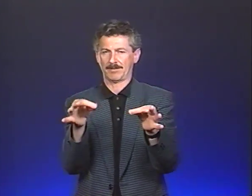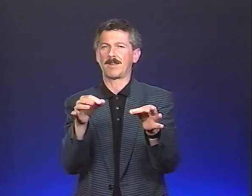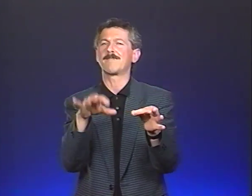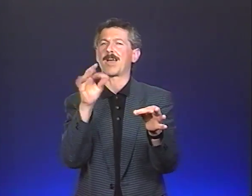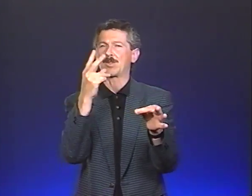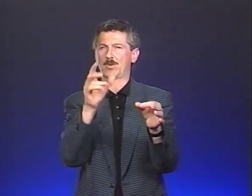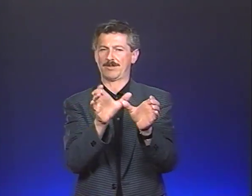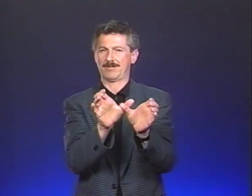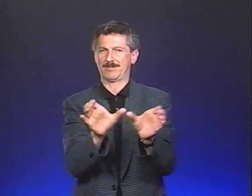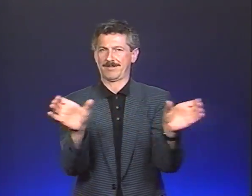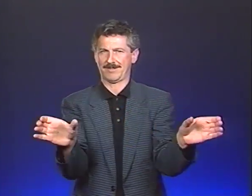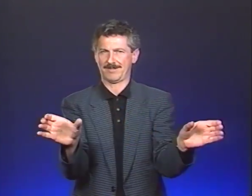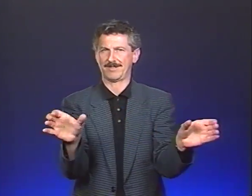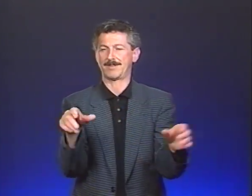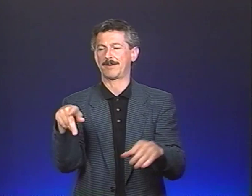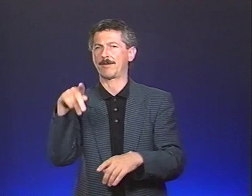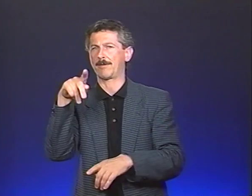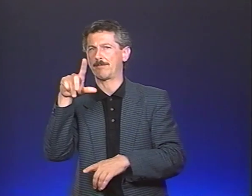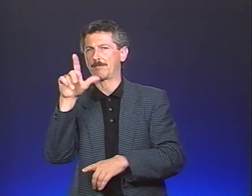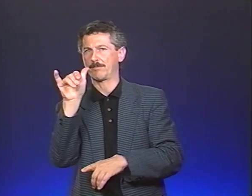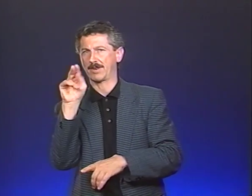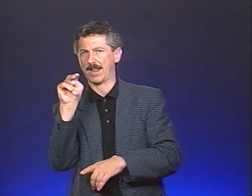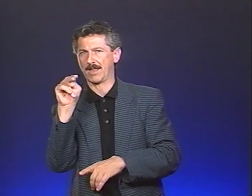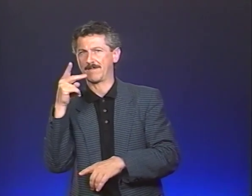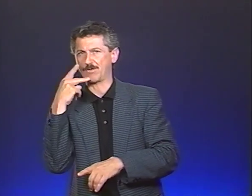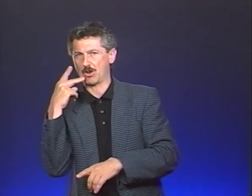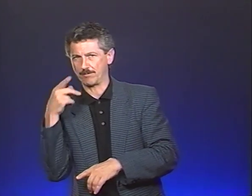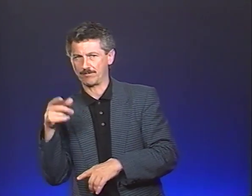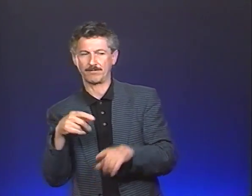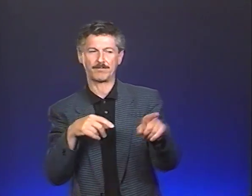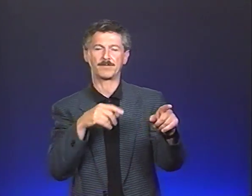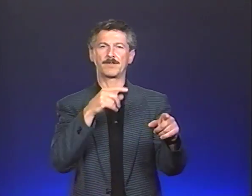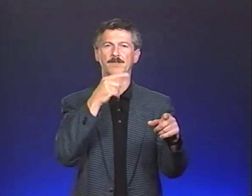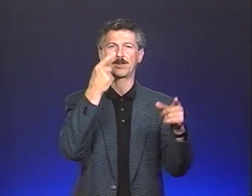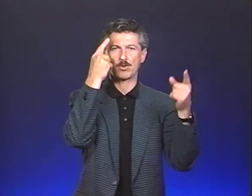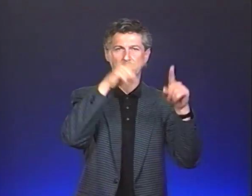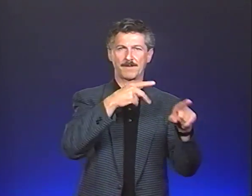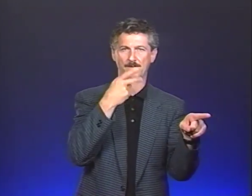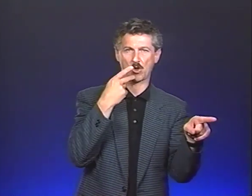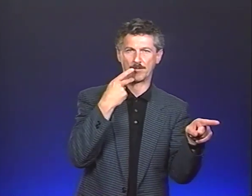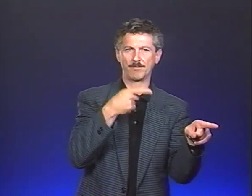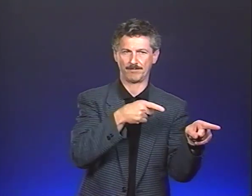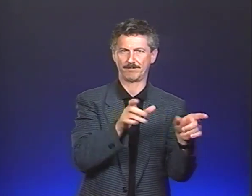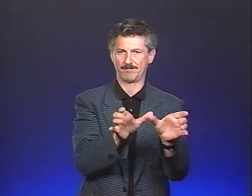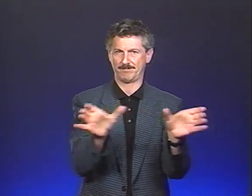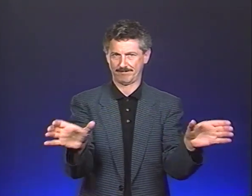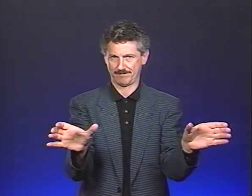sentences. There are two categories of simple sentences, those with plain verbs and those with agreement verbs.